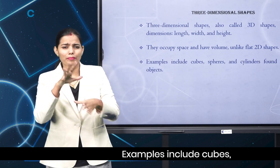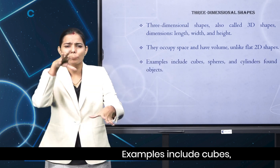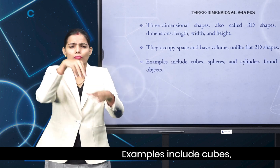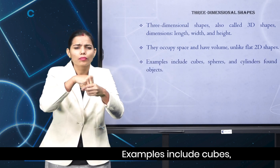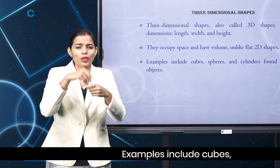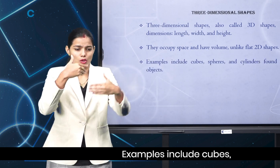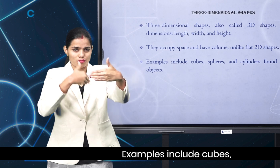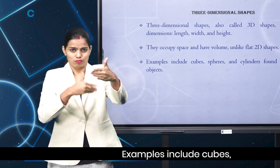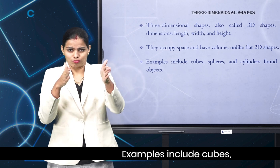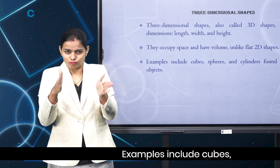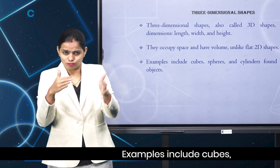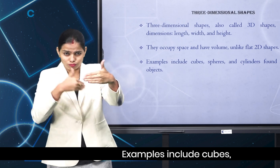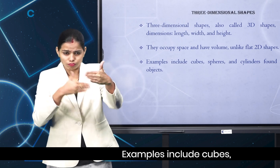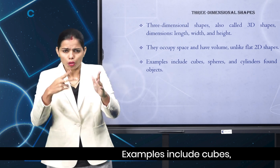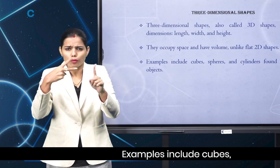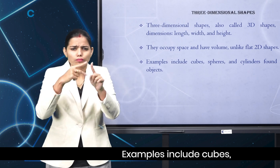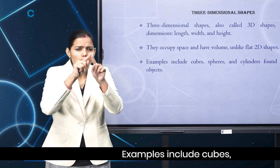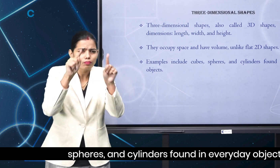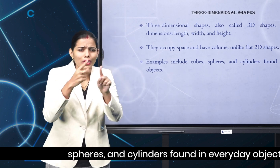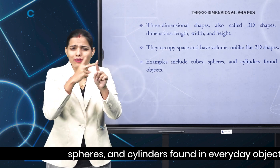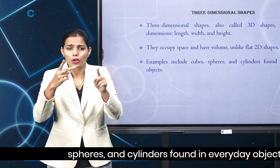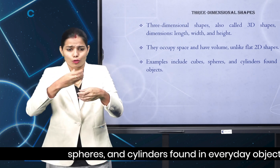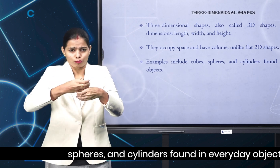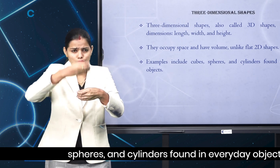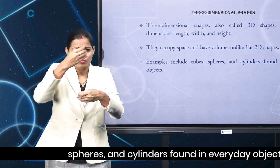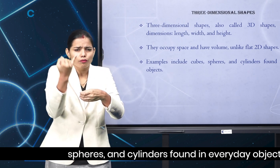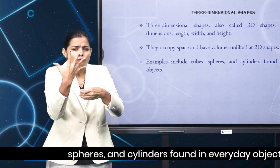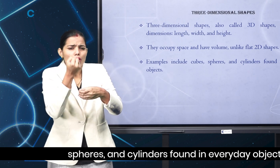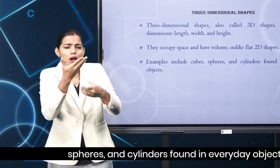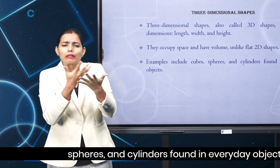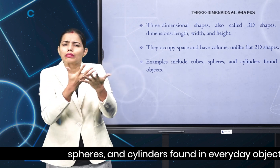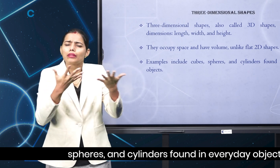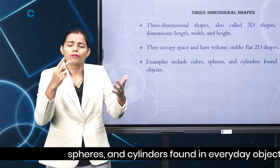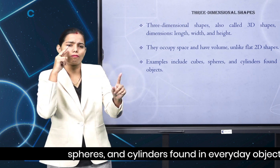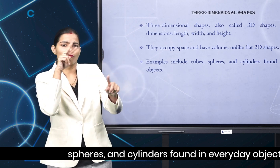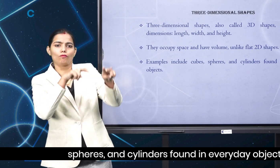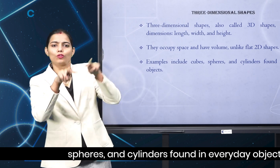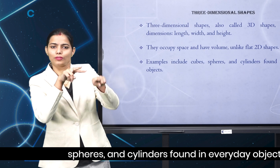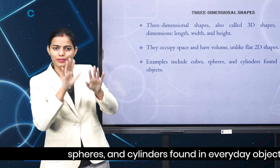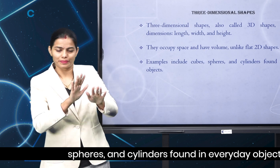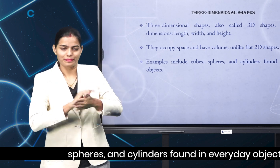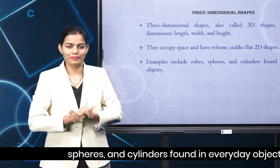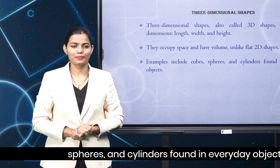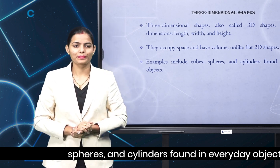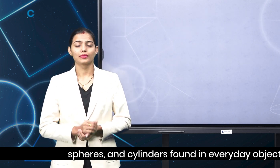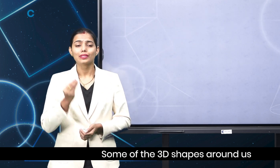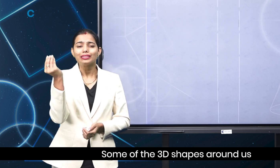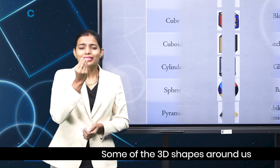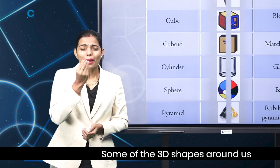Examples include cubes, spheres and cylinders found in everyday objects. Some of the